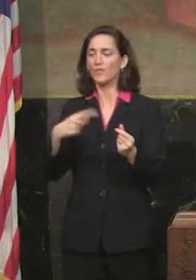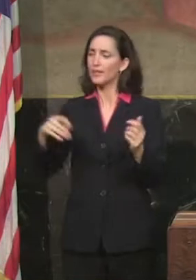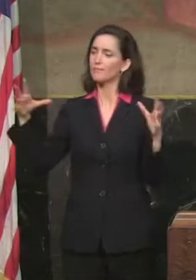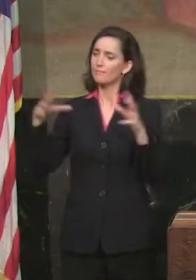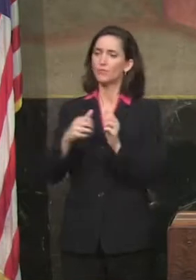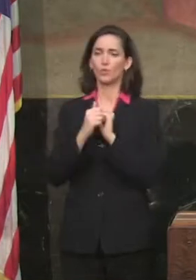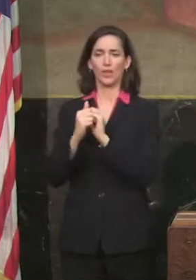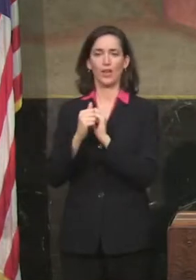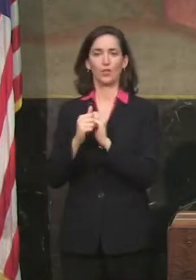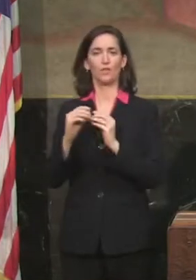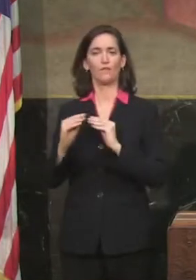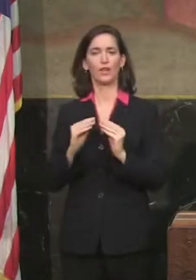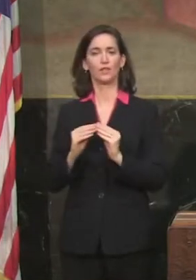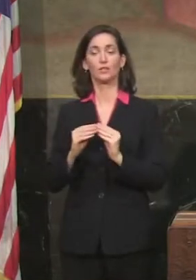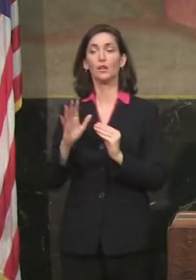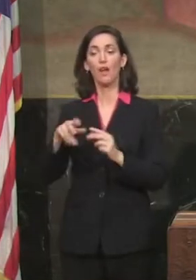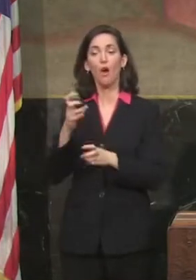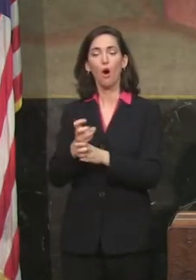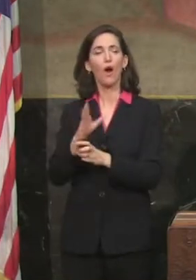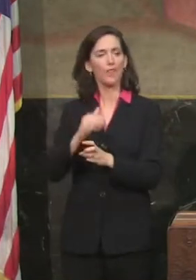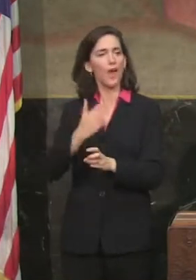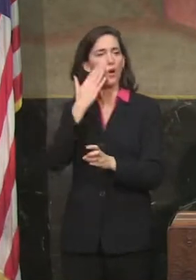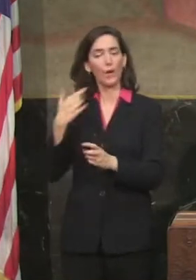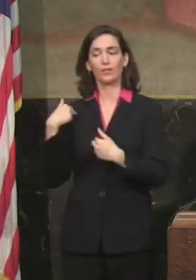why it took 40 years to do it.